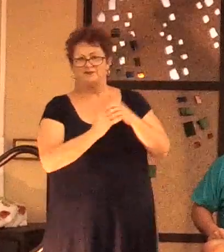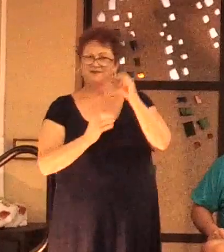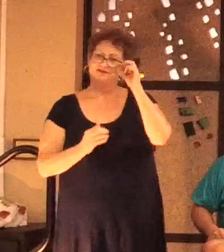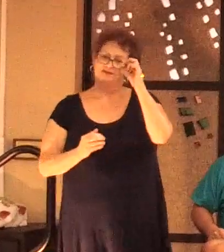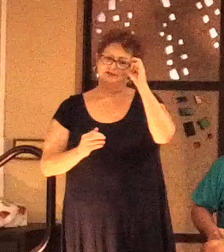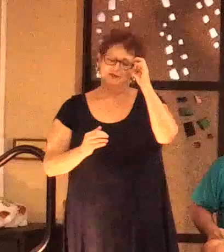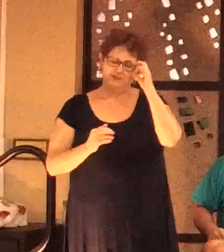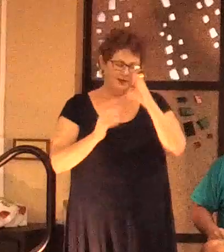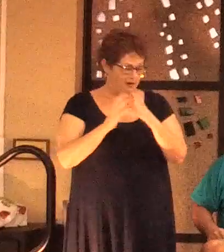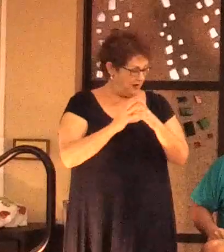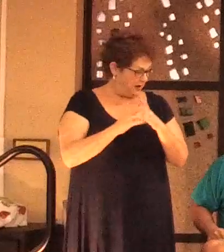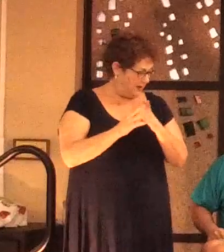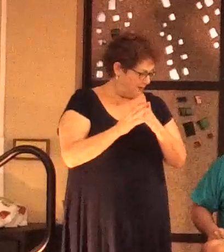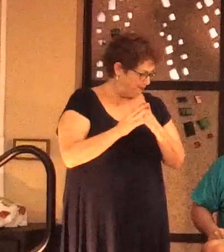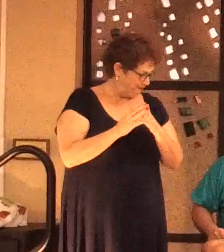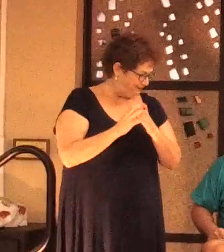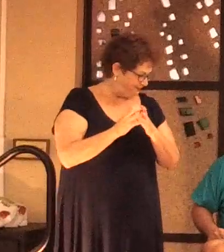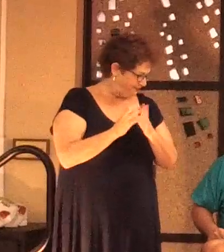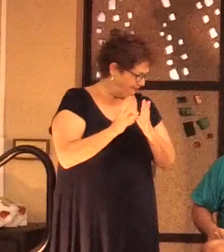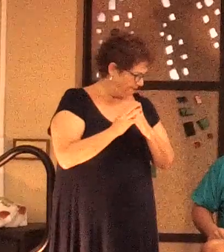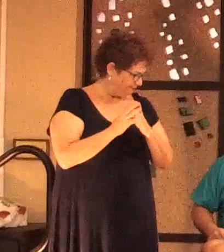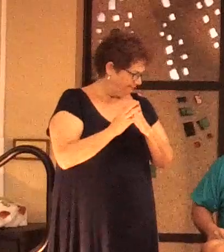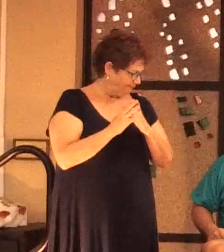So you're very, very important.